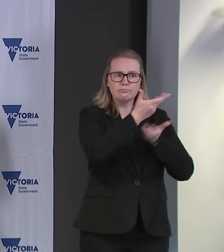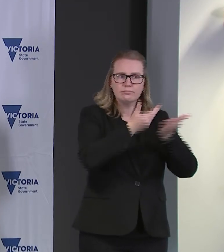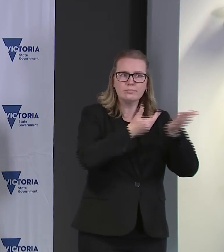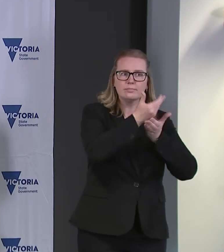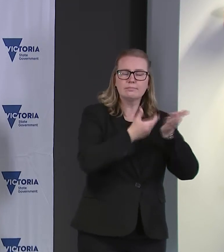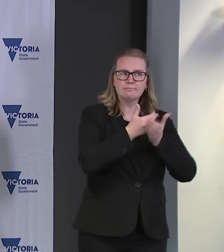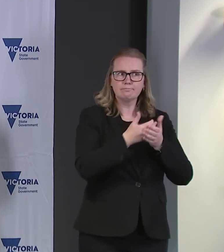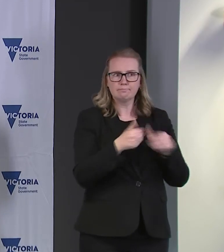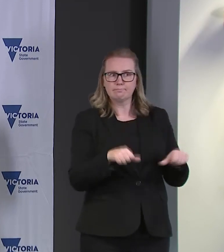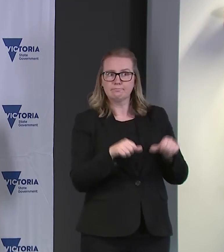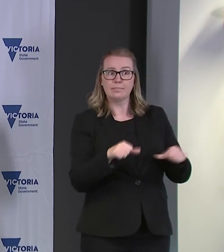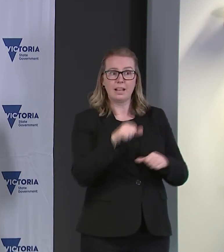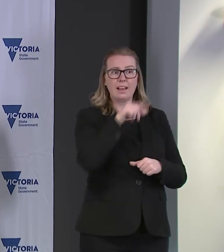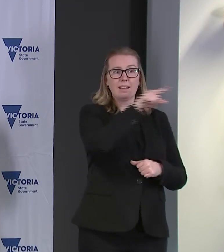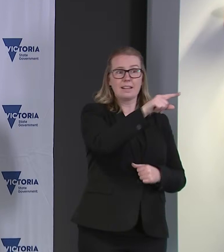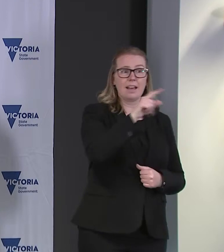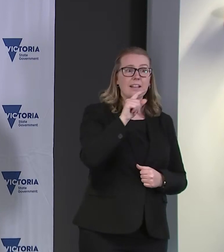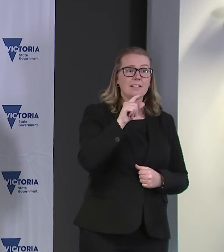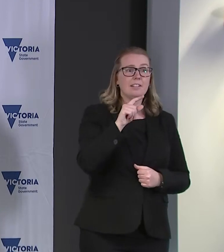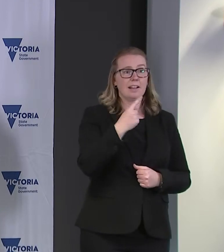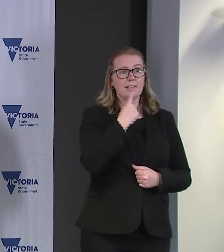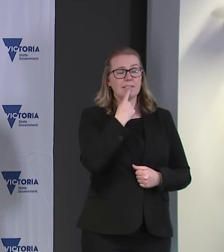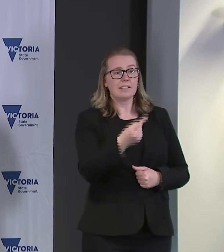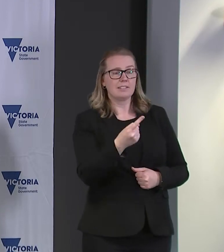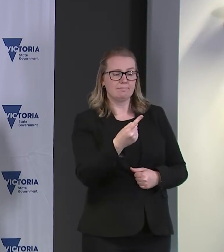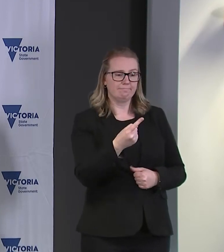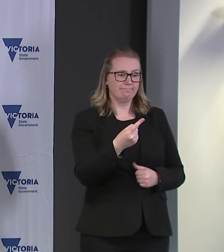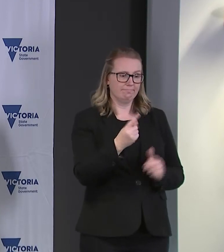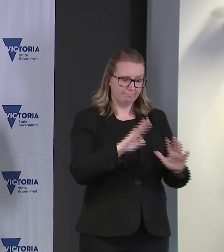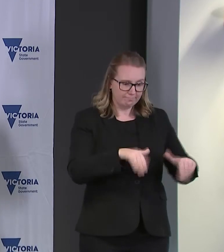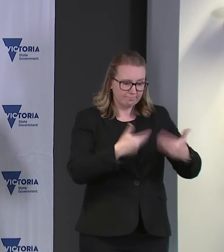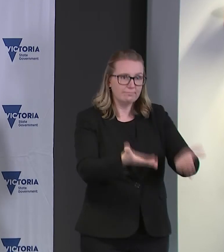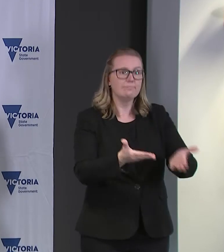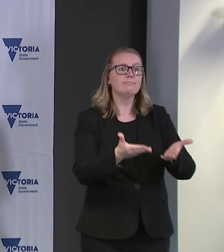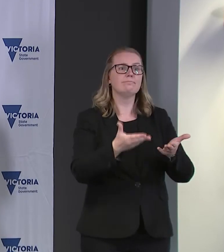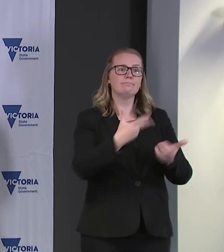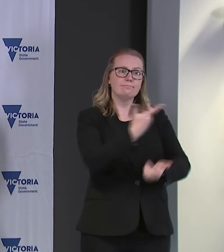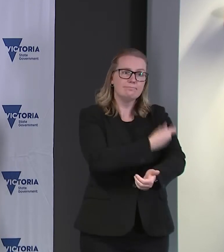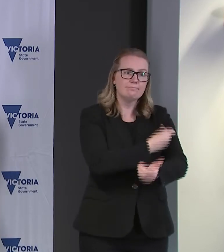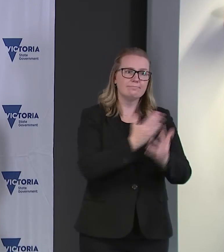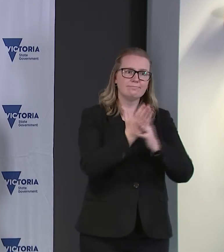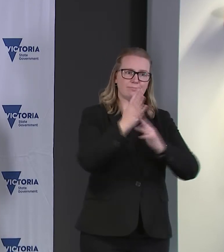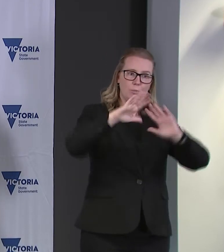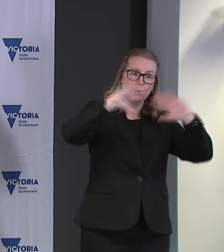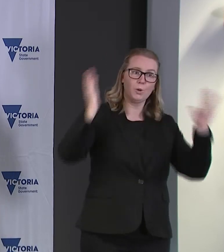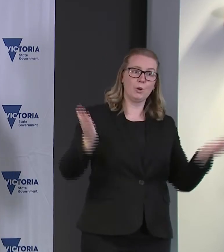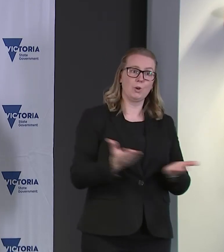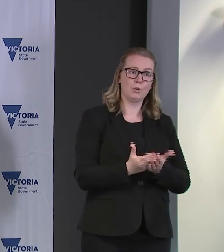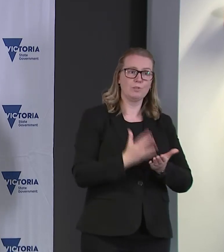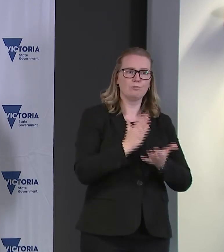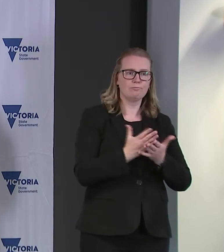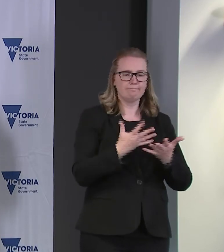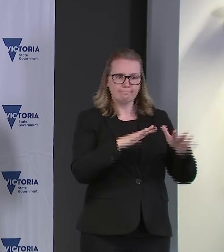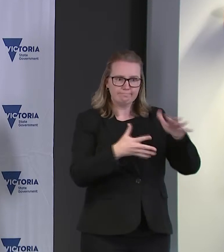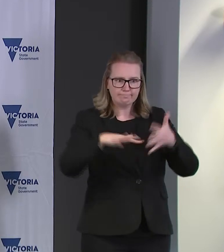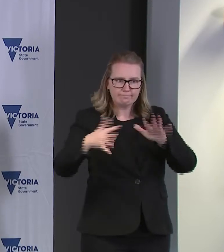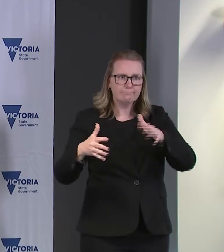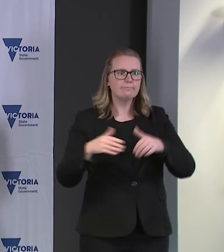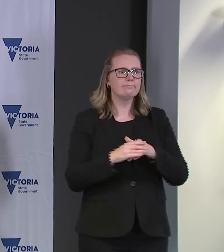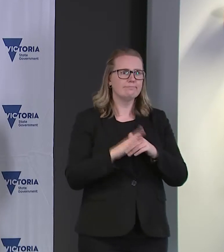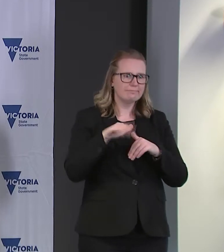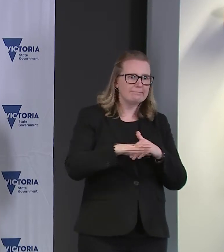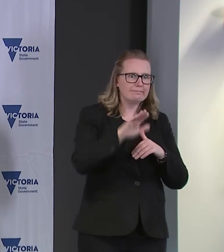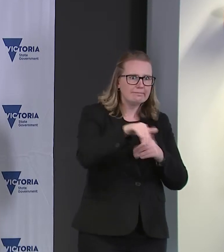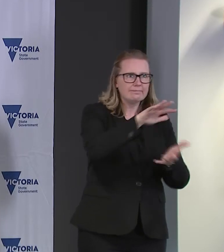They would be the first to admit that the supply of vaccines through the global supply chain has been bumpy, and we want to